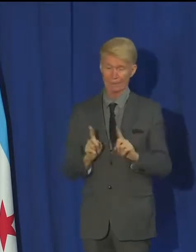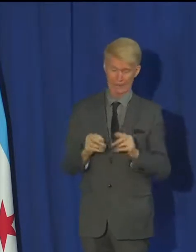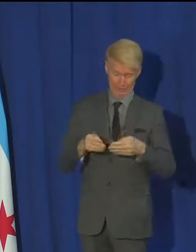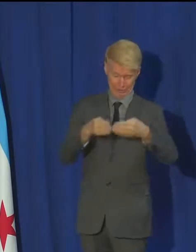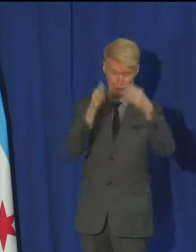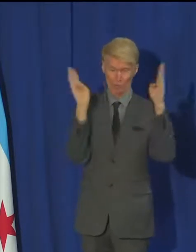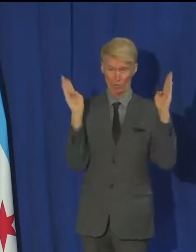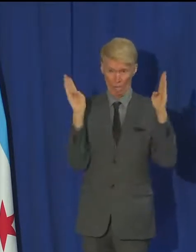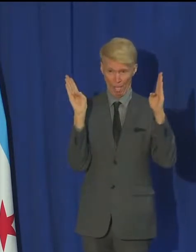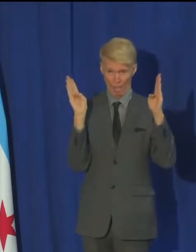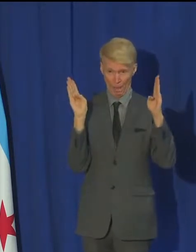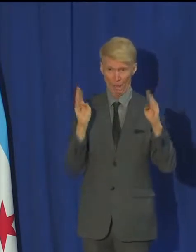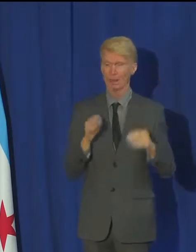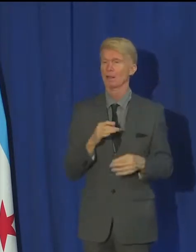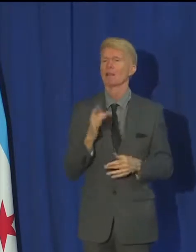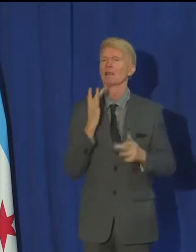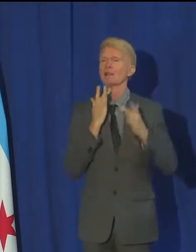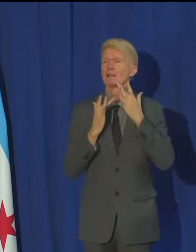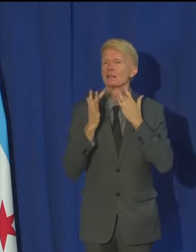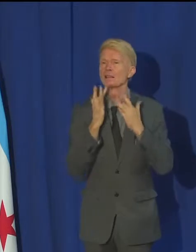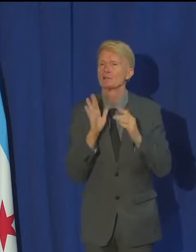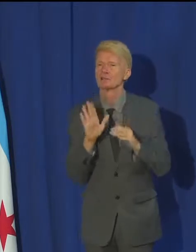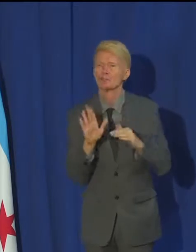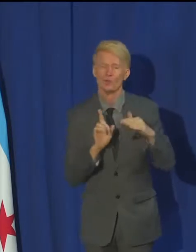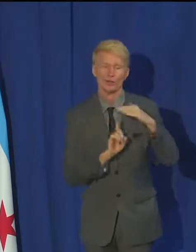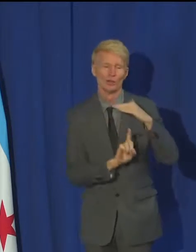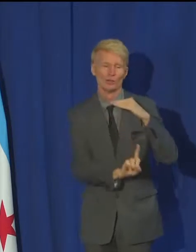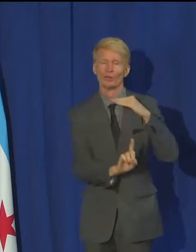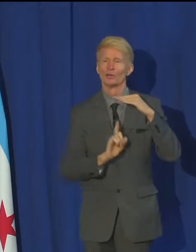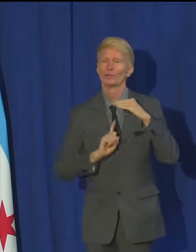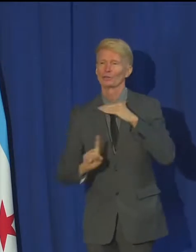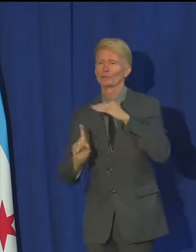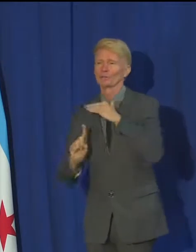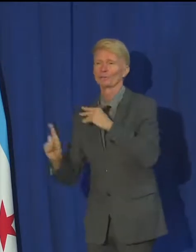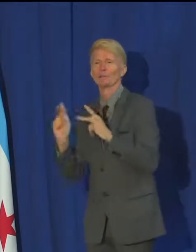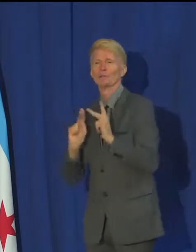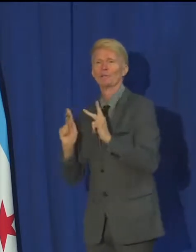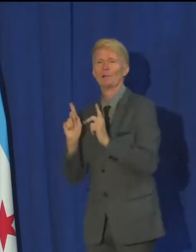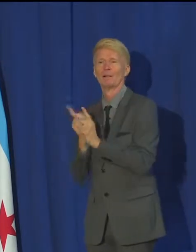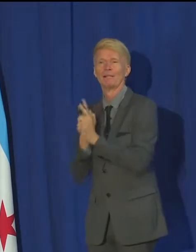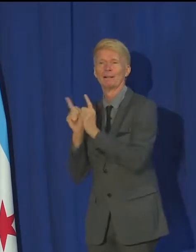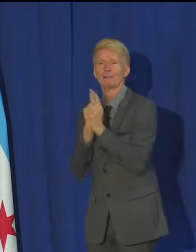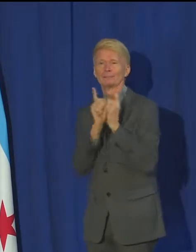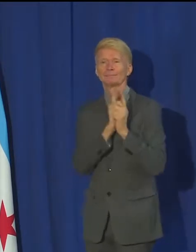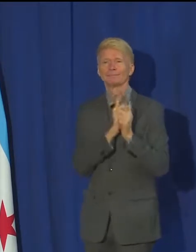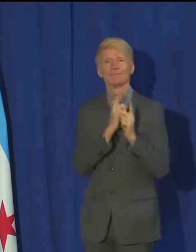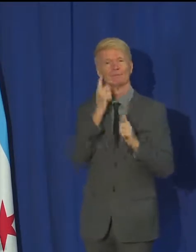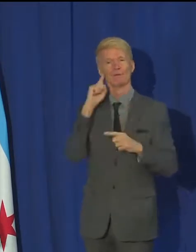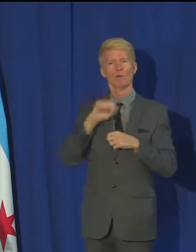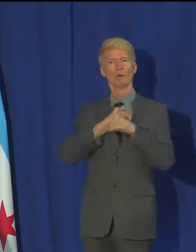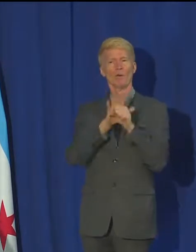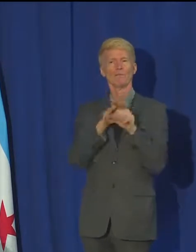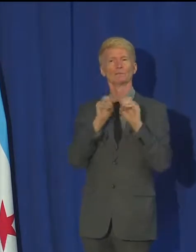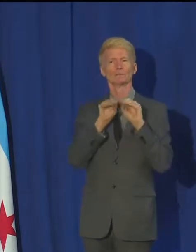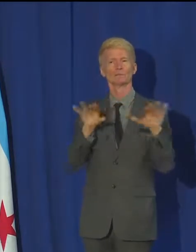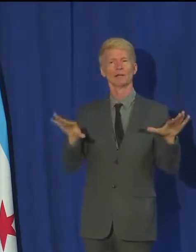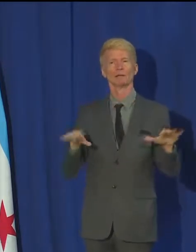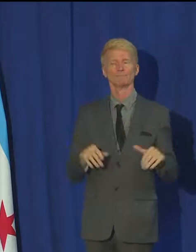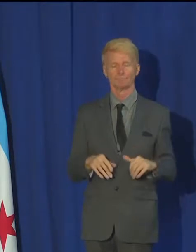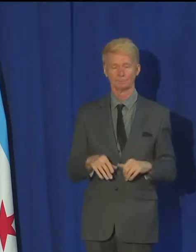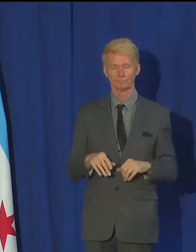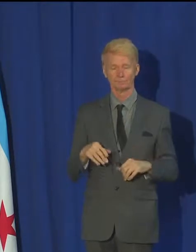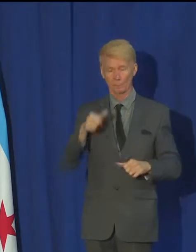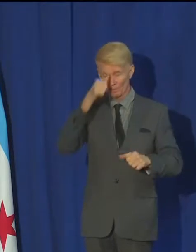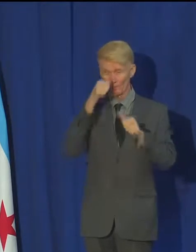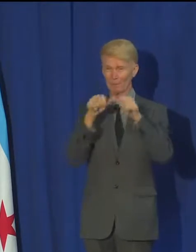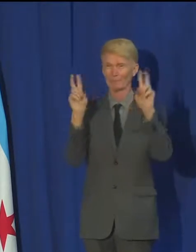always fewer interactions are safer from a COVID perspective. If you think back to the think twice messaging that